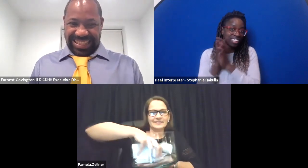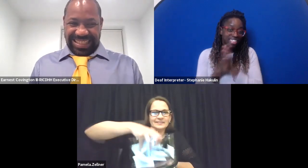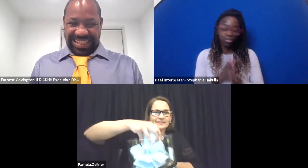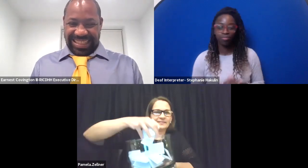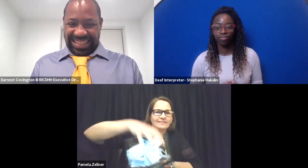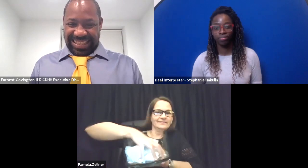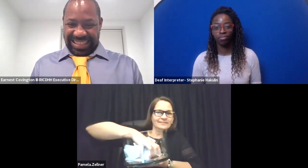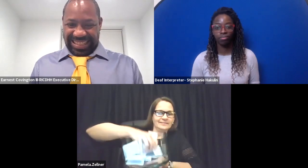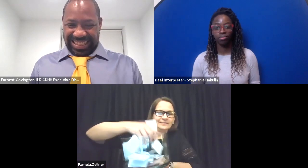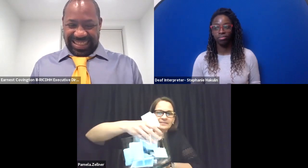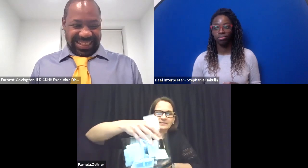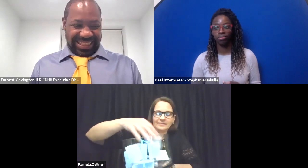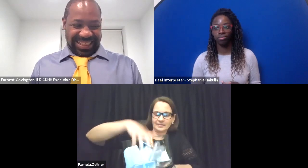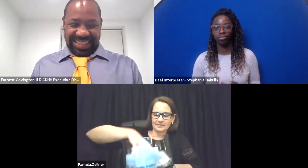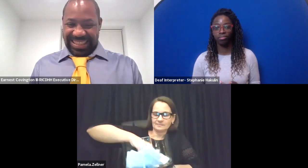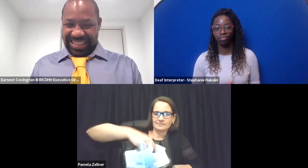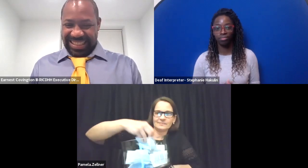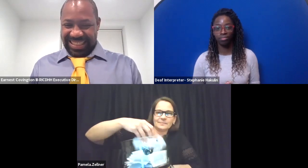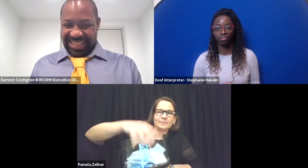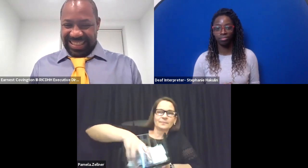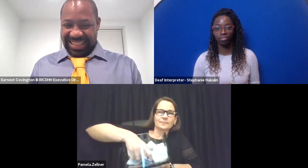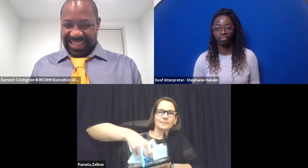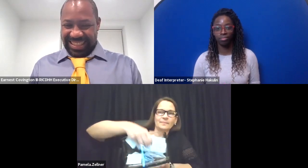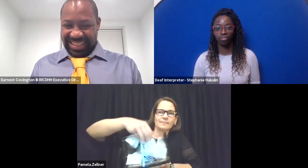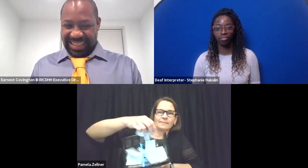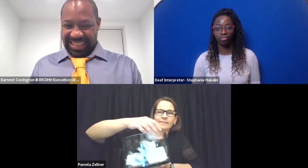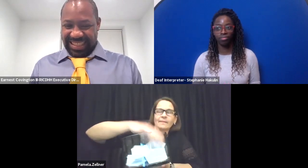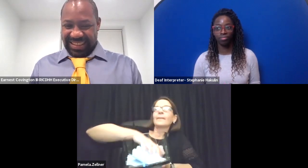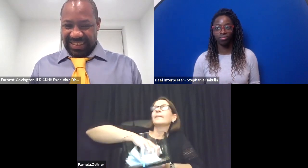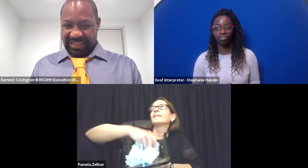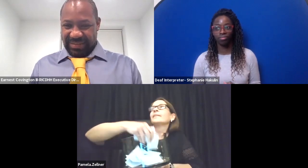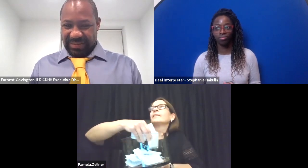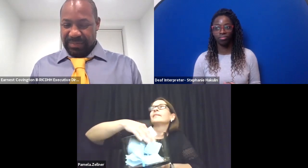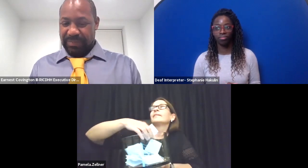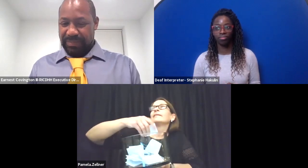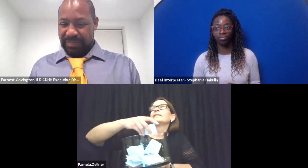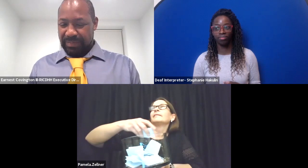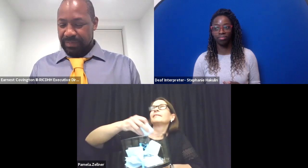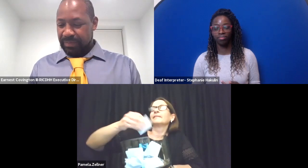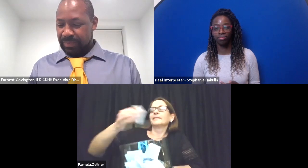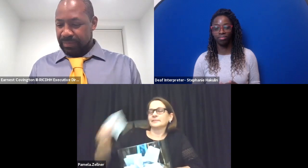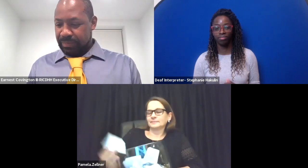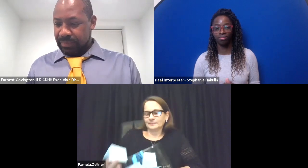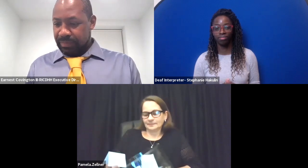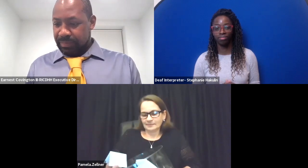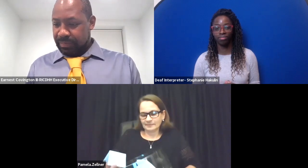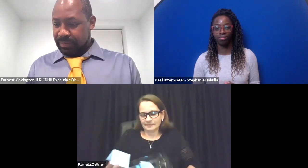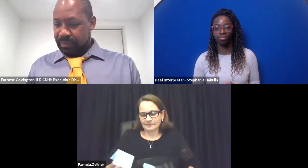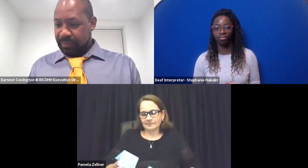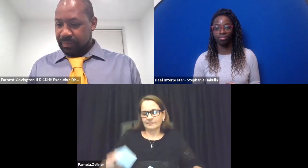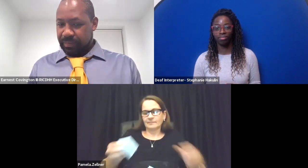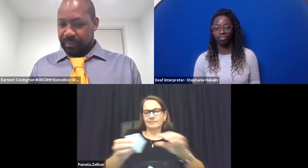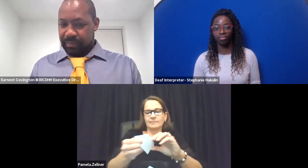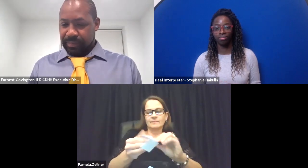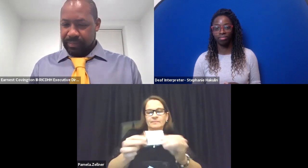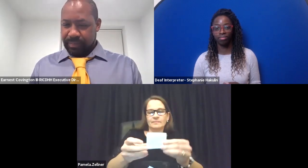Could someone turn off their background noise sound? Might be Zoom bombing. Oh, Zoom bombing.